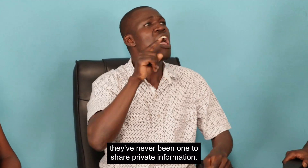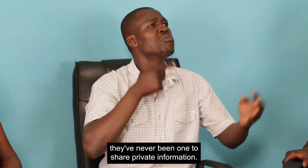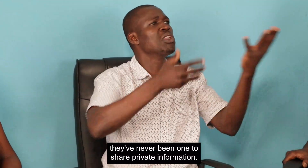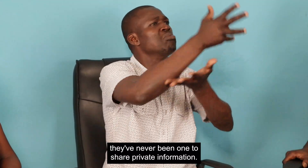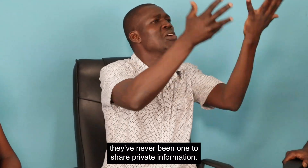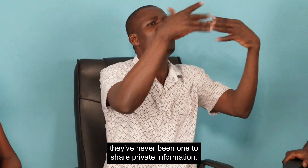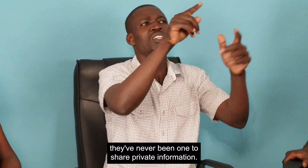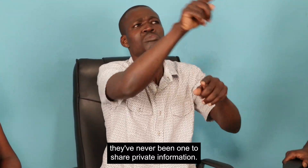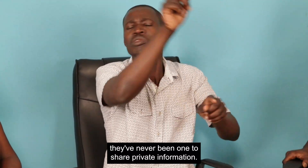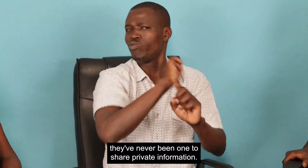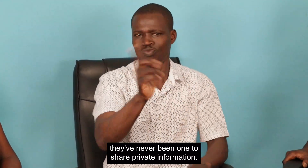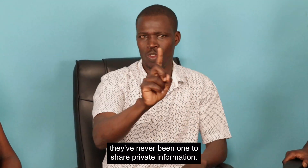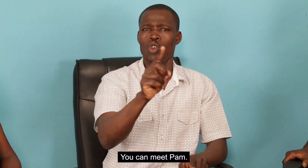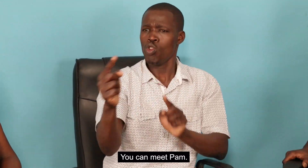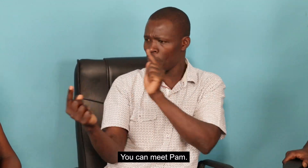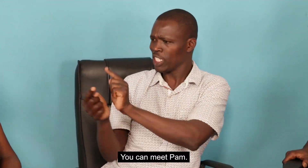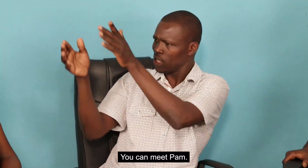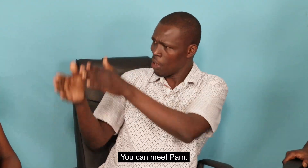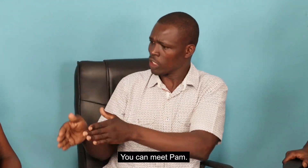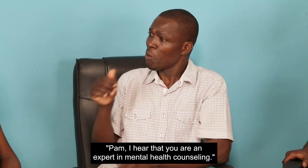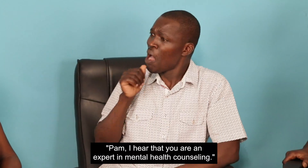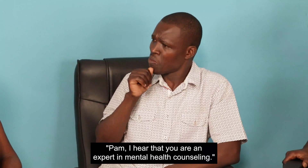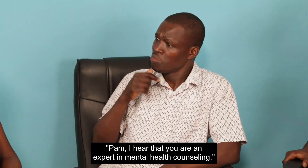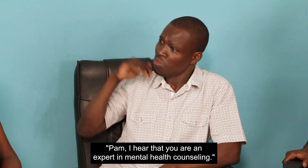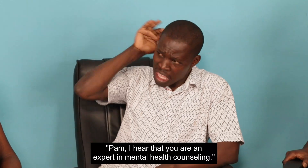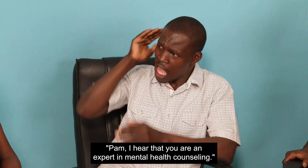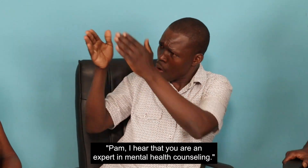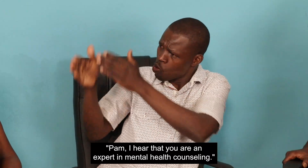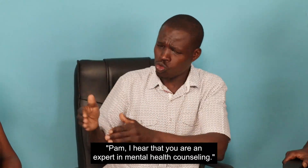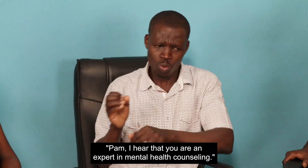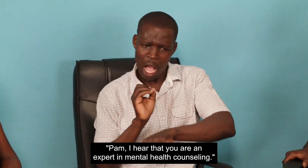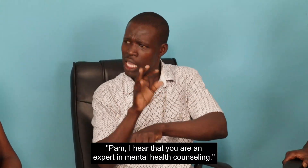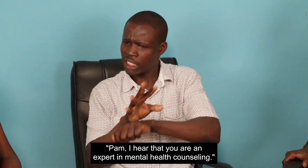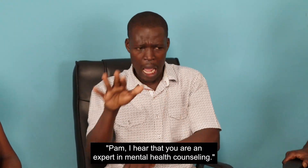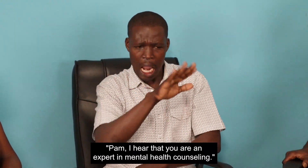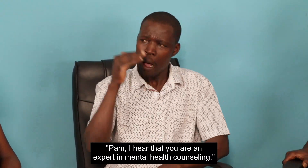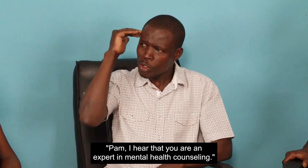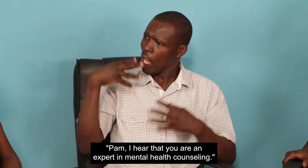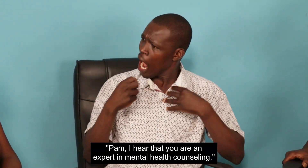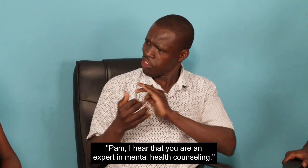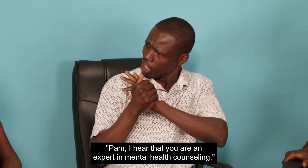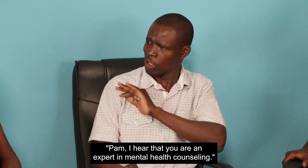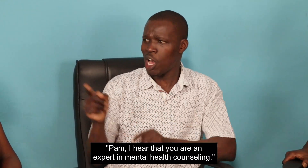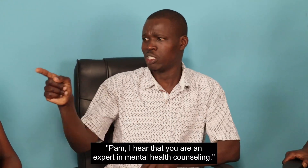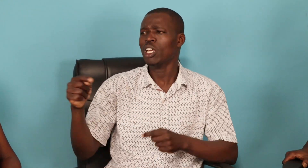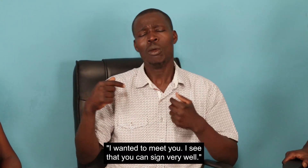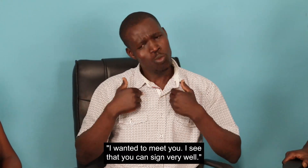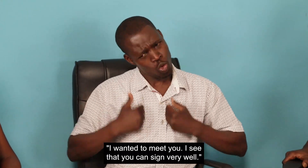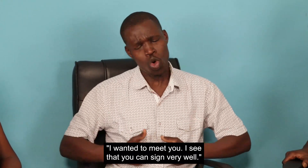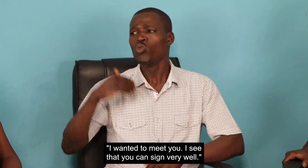they don't spread your business out there. So meet with them. If it is Pam and you know how to advise the deaf people